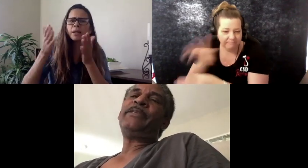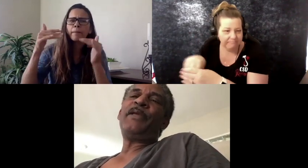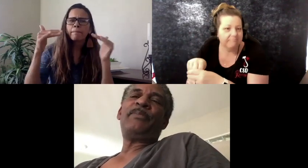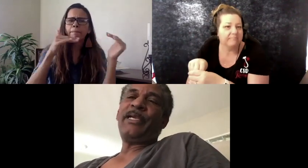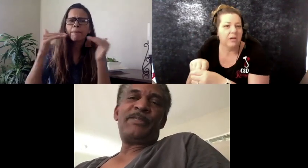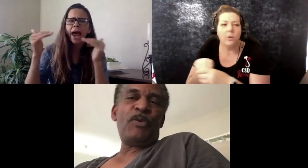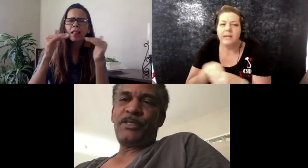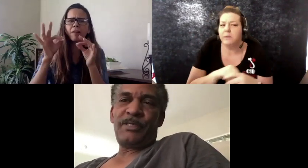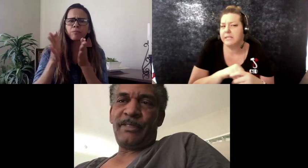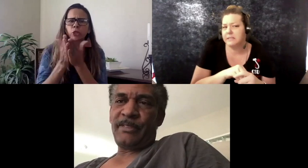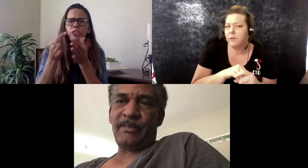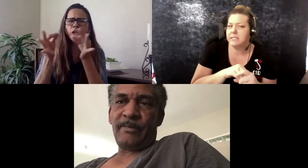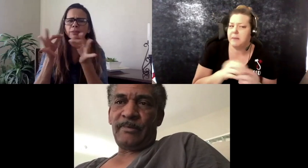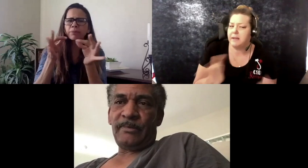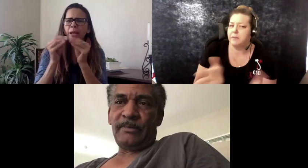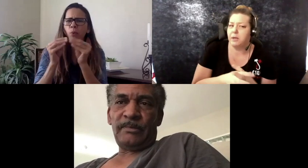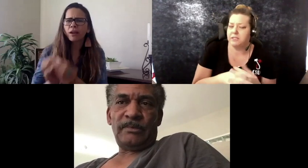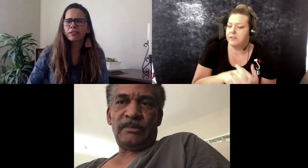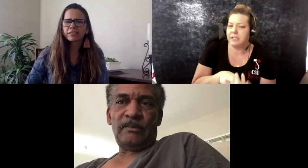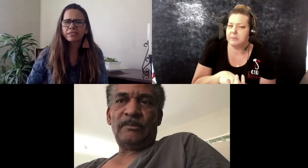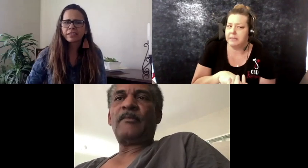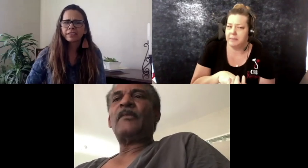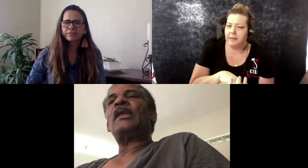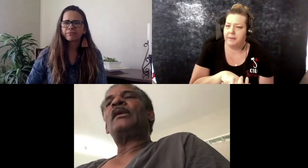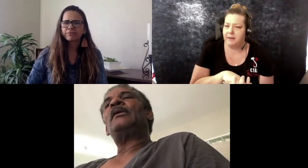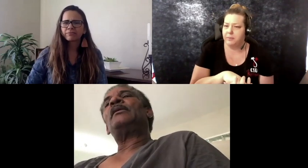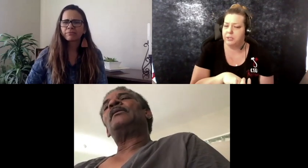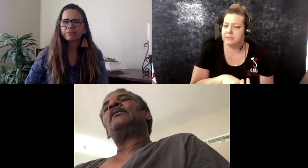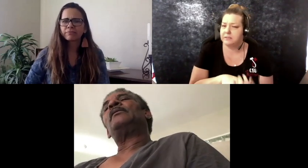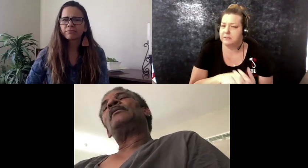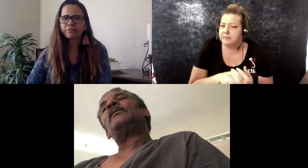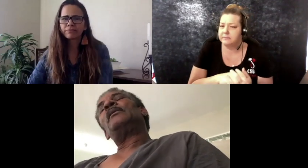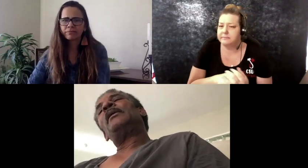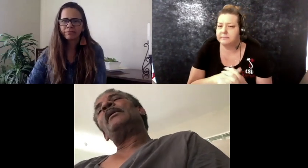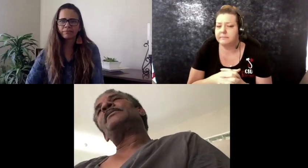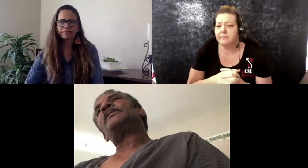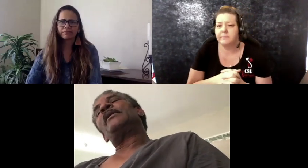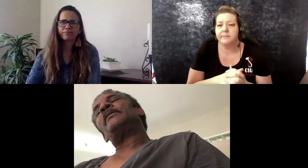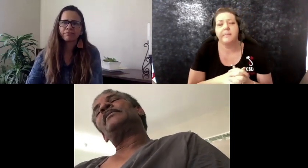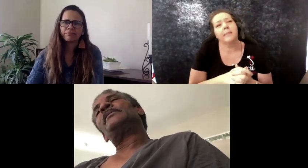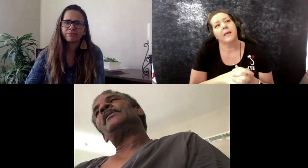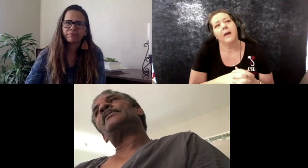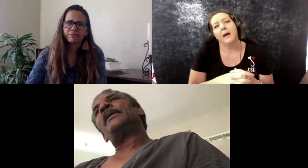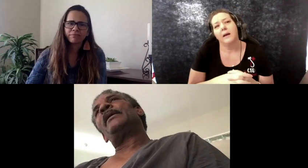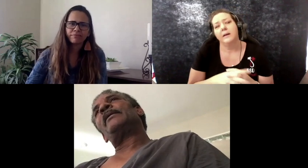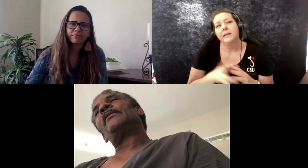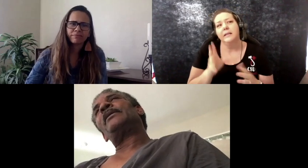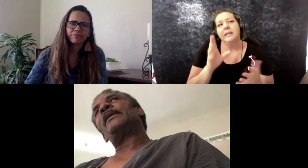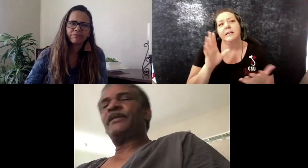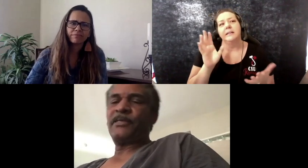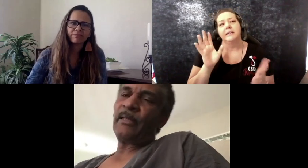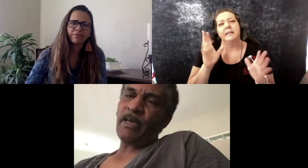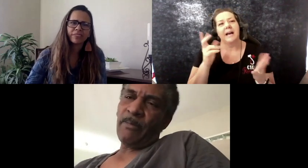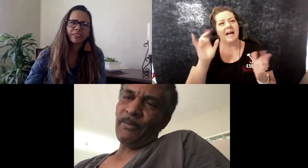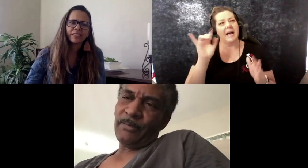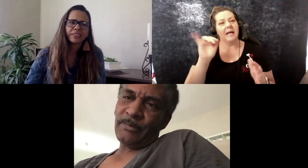And he's been playing sports. What is Battle of the Books? If you can explain a little bit about Battle of the Books. It's a I guess